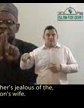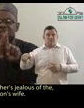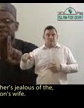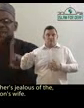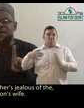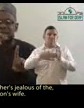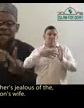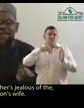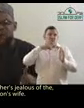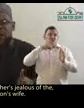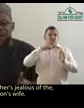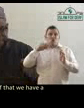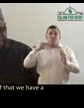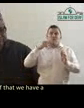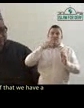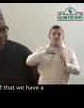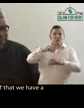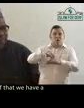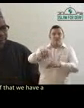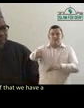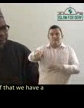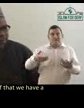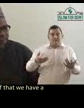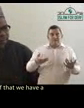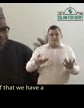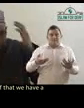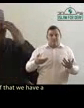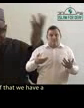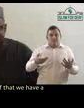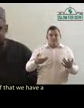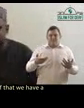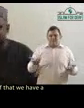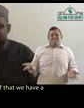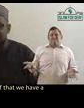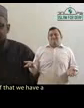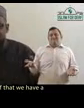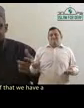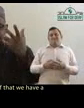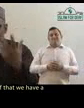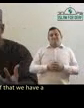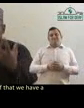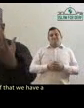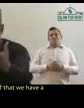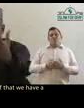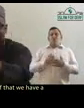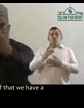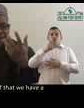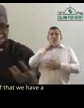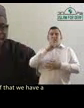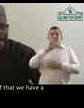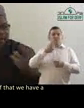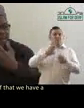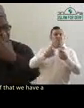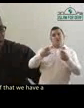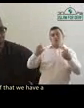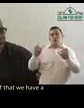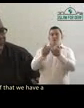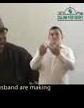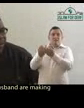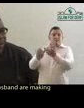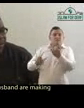mother's jealous of her son's wife. Well, what is that? So as a result of that, we have a lot of